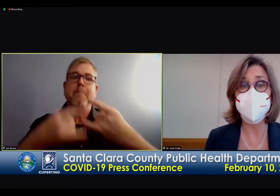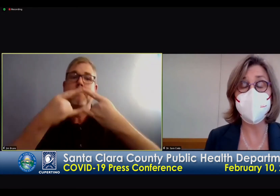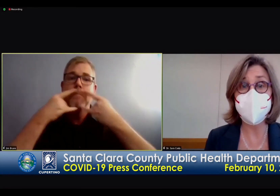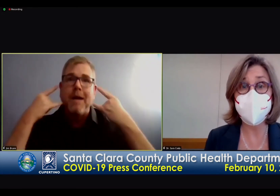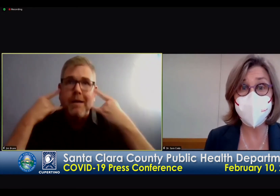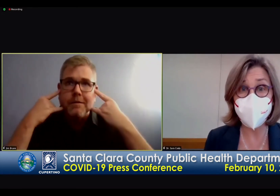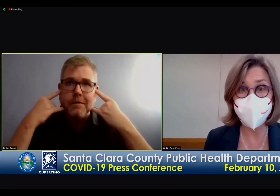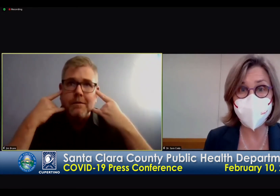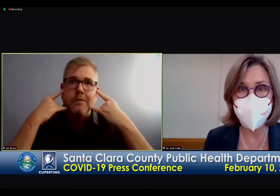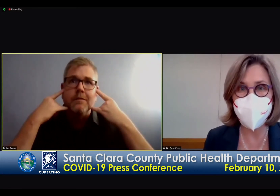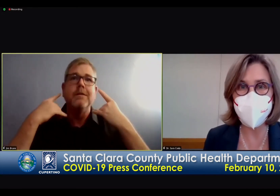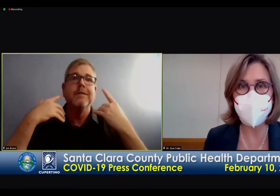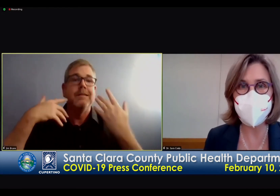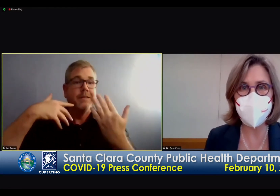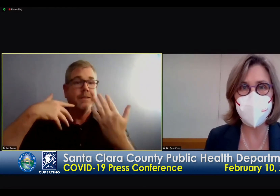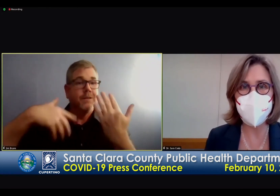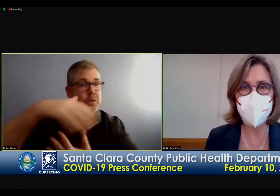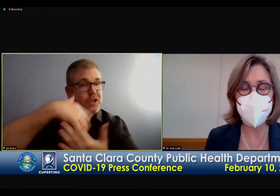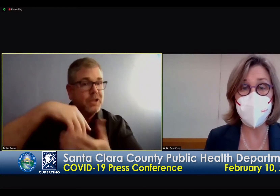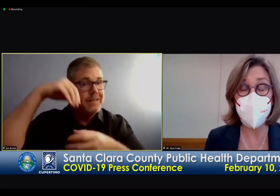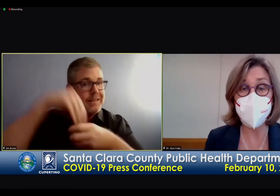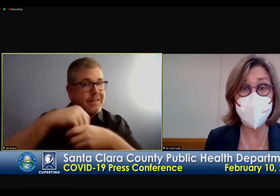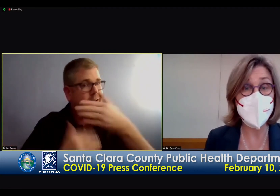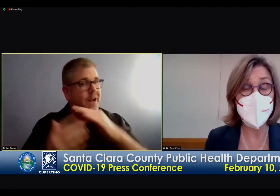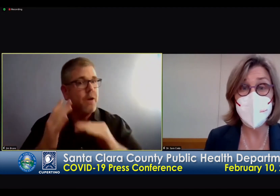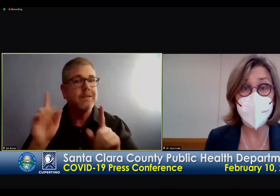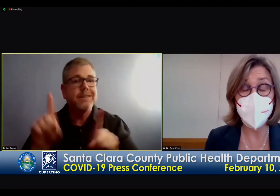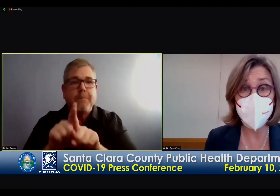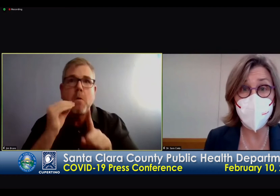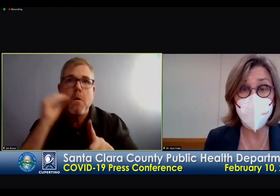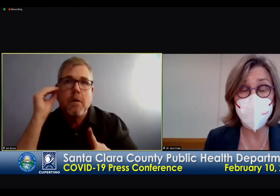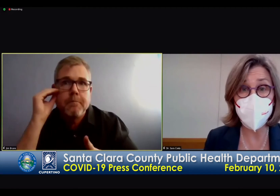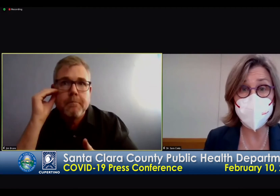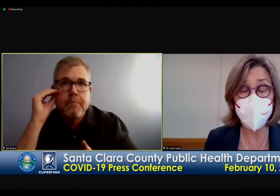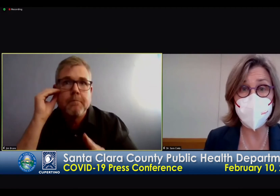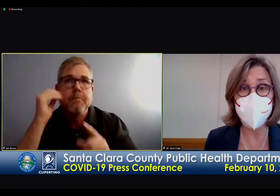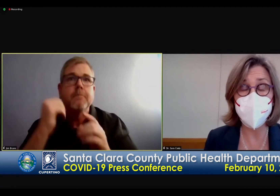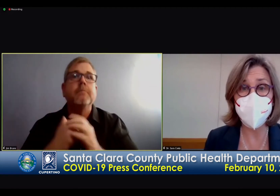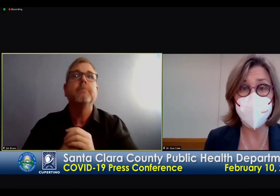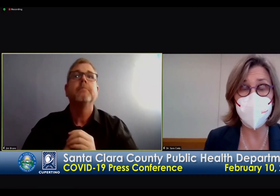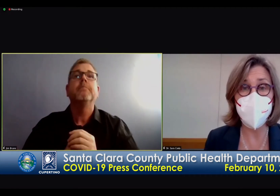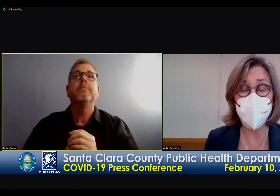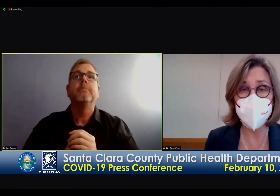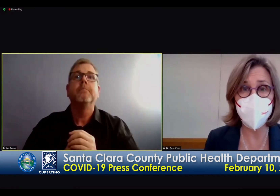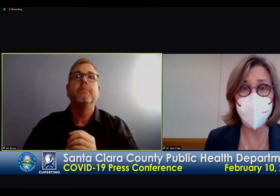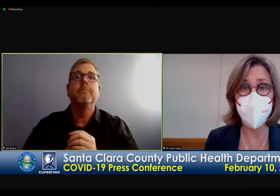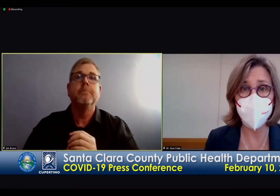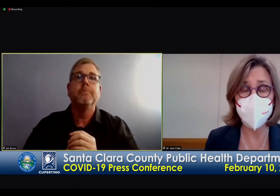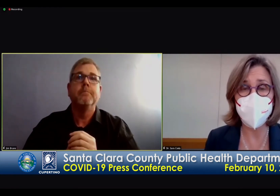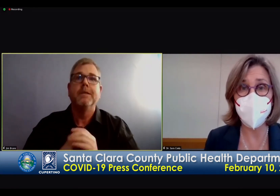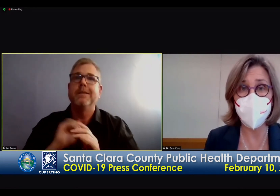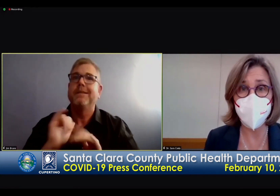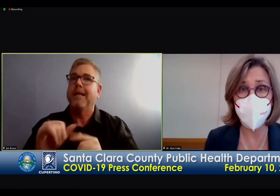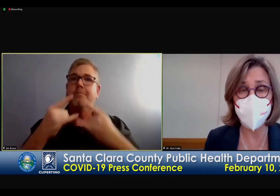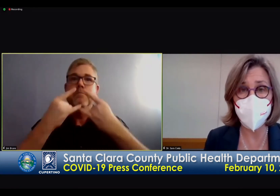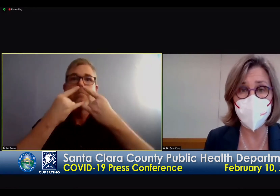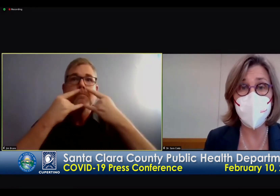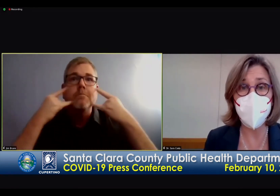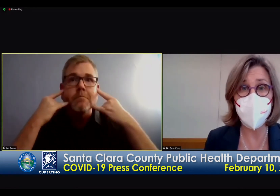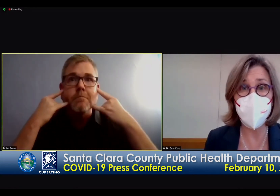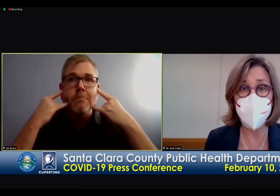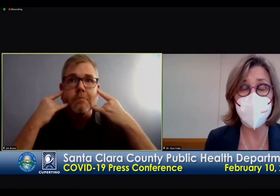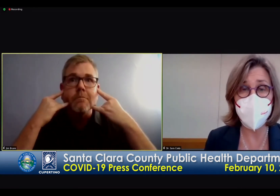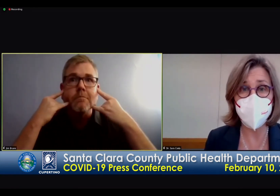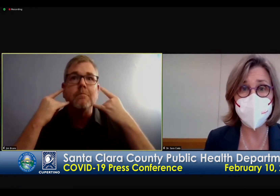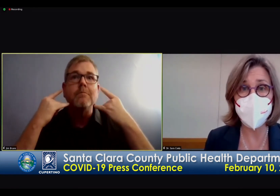mask consistently. That's really, really, really important. Like, don't take it off to have a snack unless you're by yourself or outside with a family member.